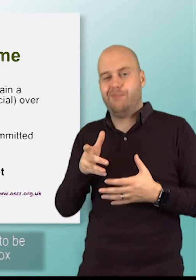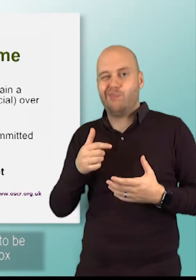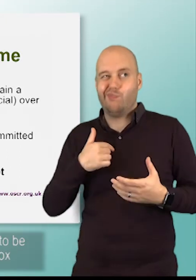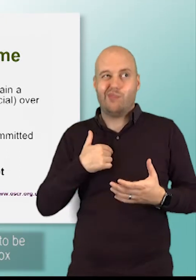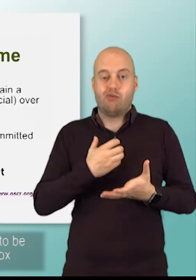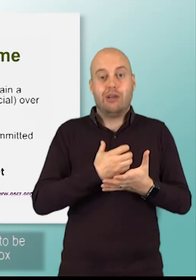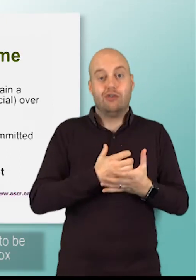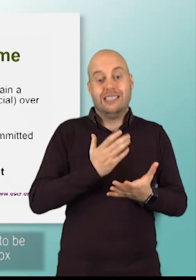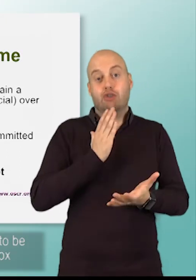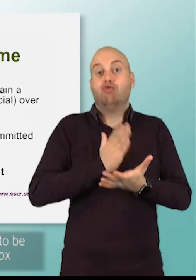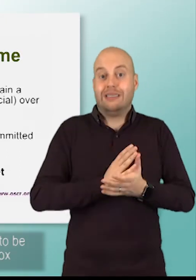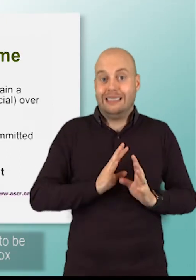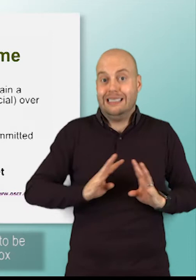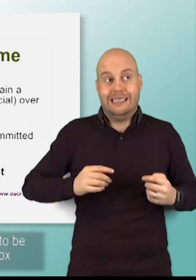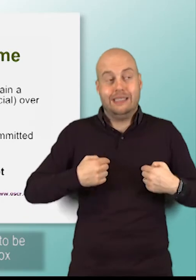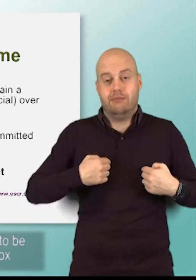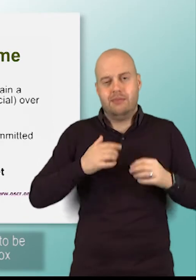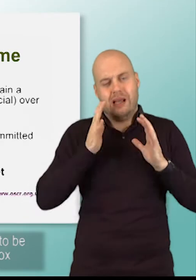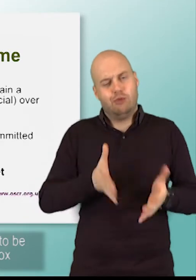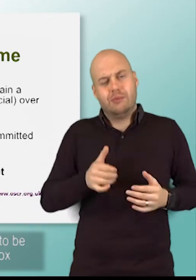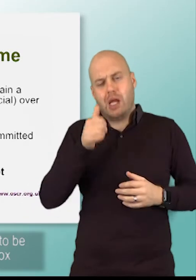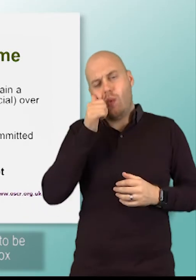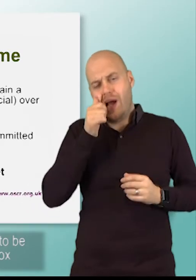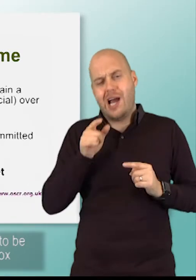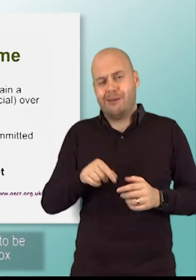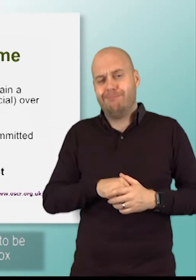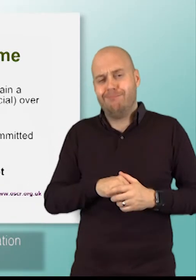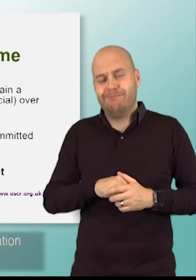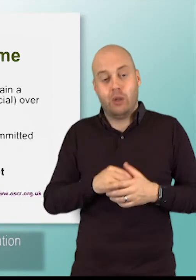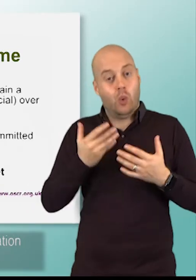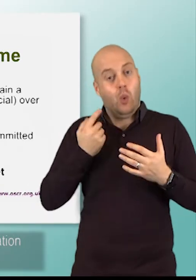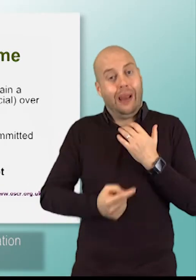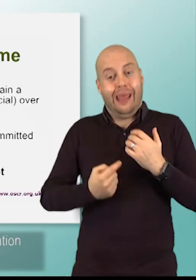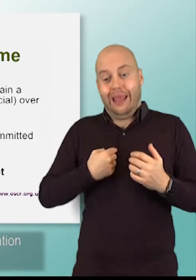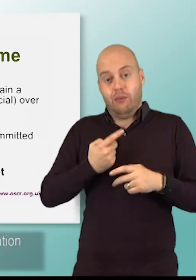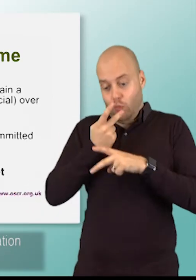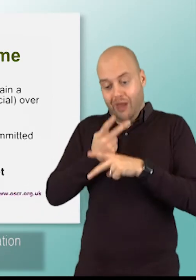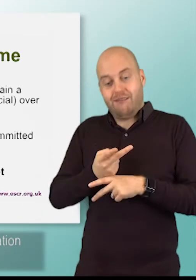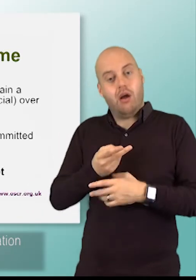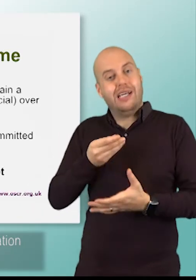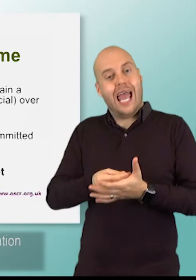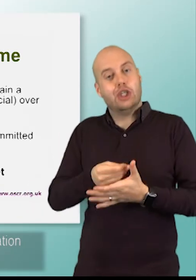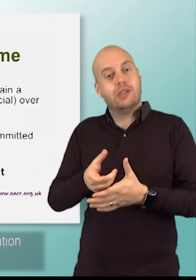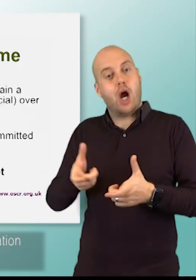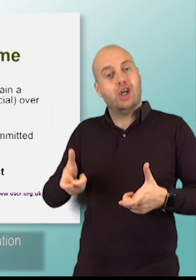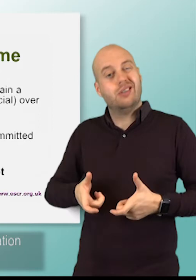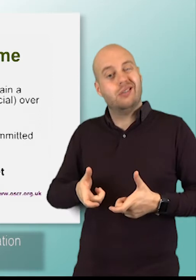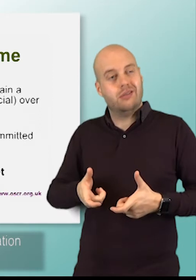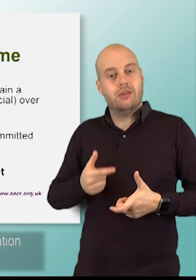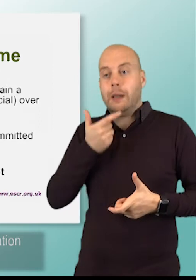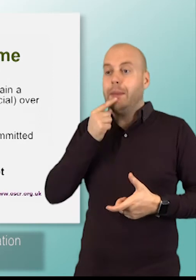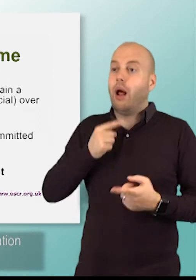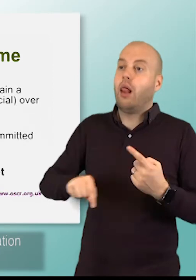be just aware. So it's not just looking after the cash box and keeping your people safe, but there are